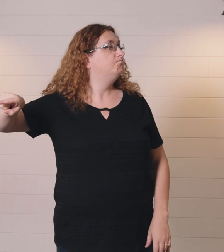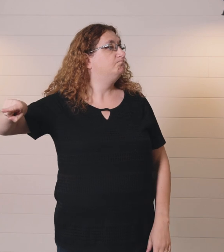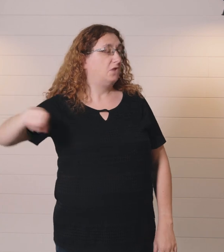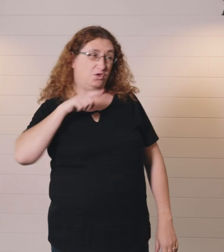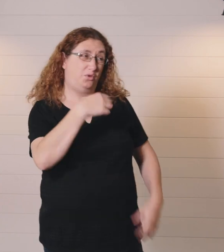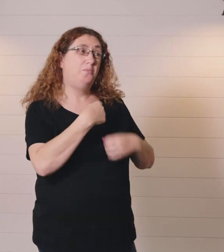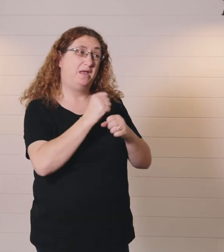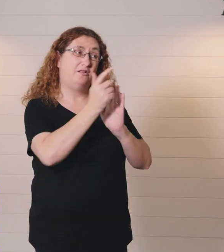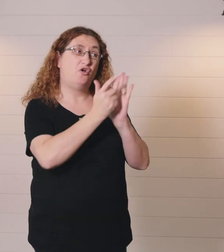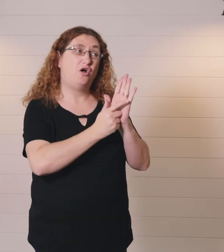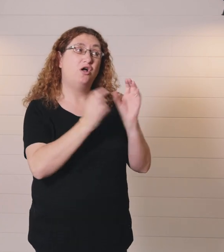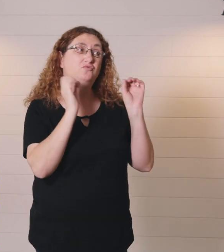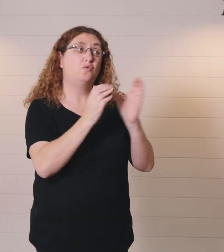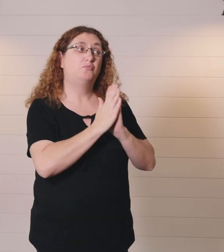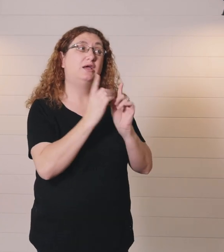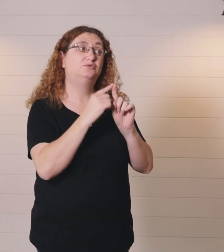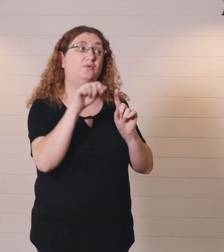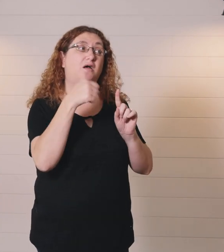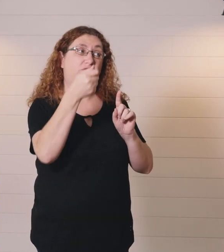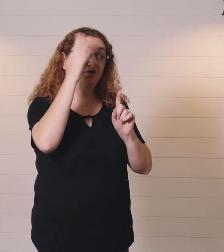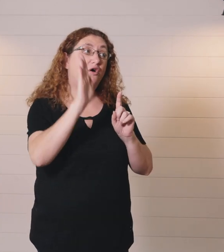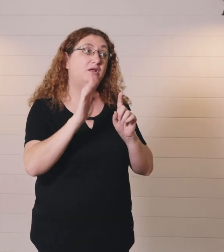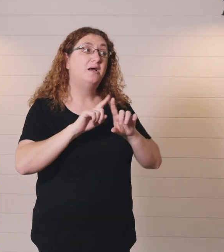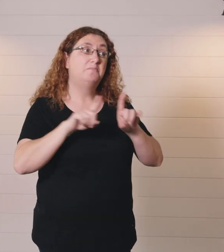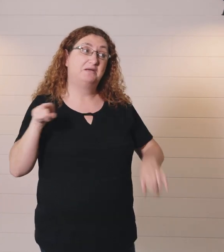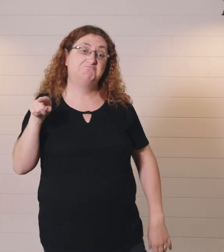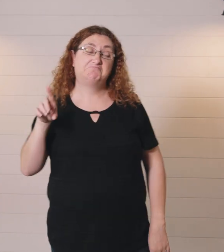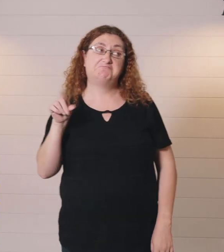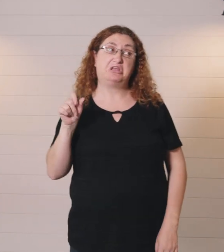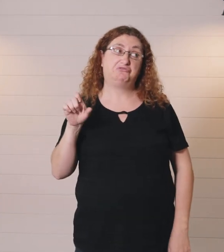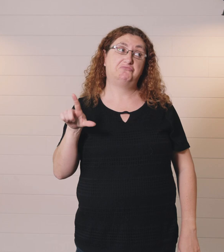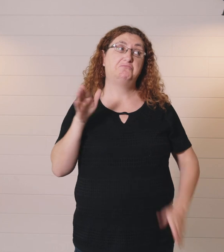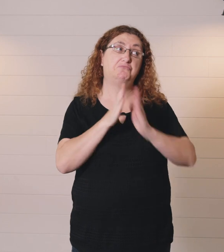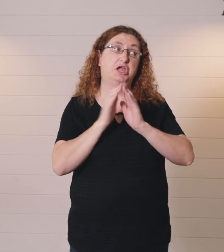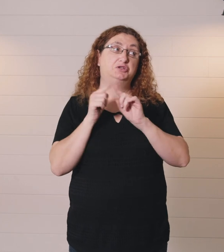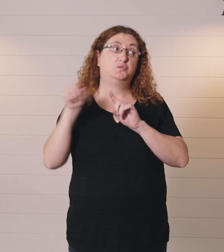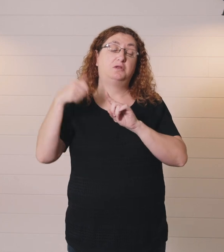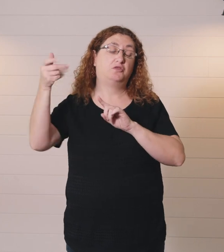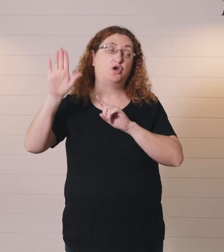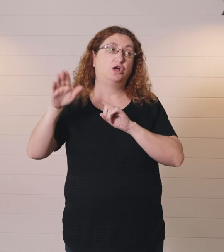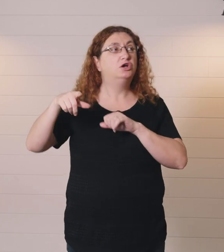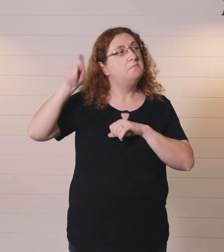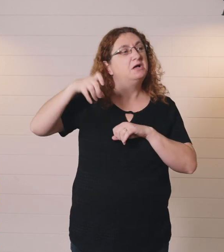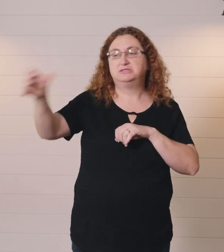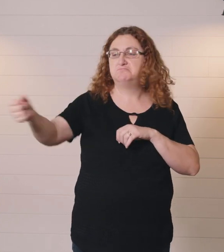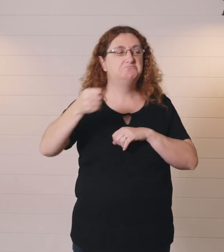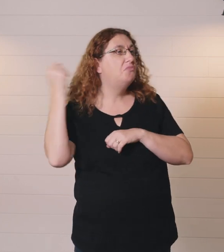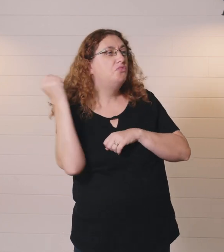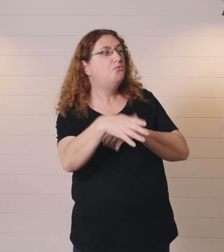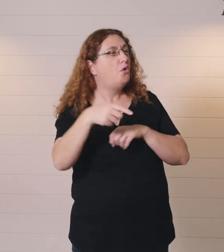"King, didn't you make an edict saying no one should pray to any other god? But Daniel's praying to another god. He must be thrown into the lion's